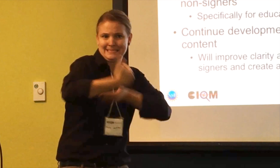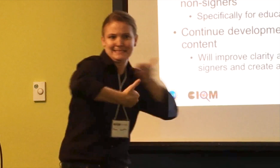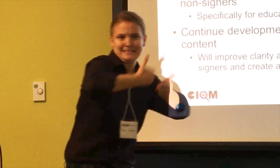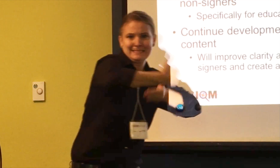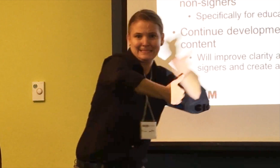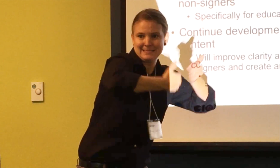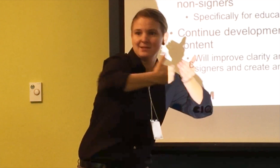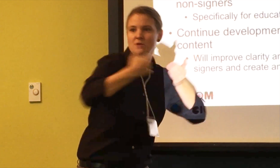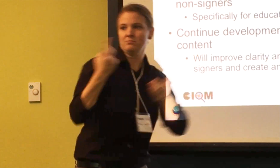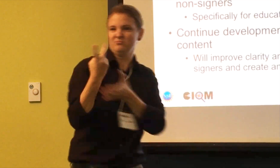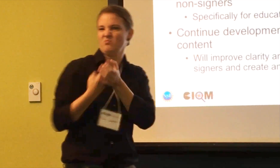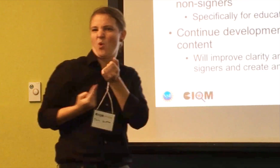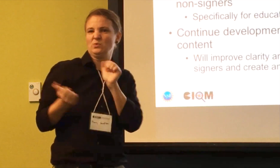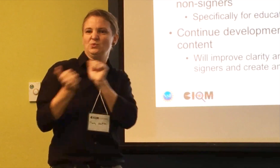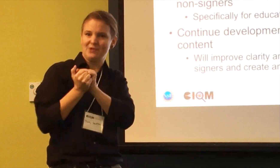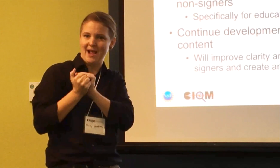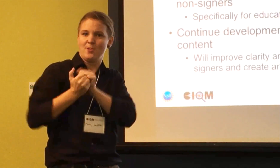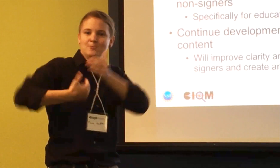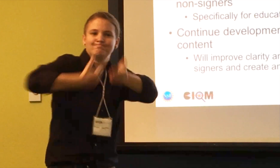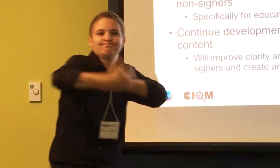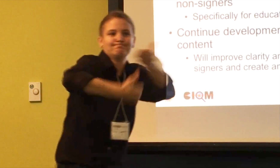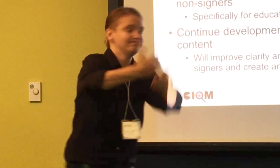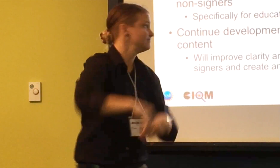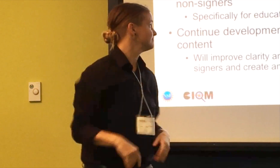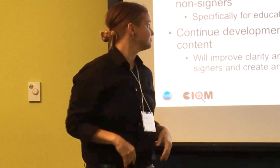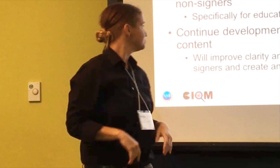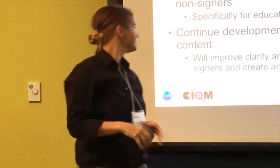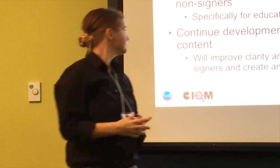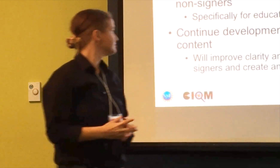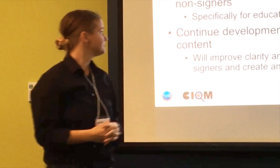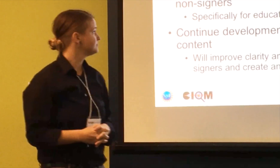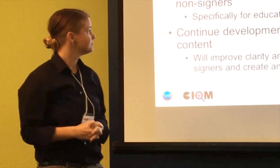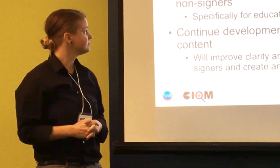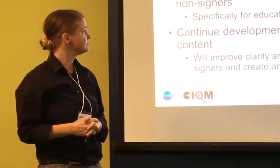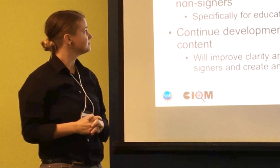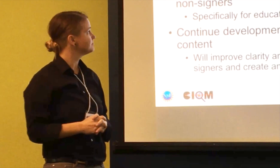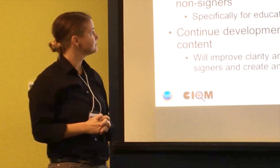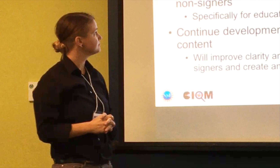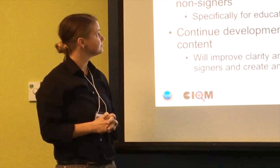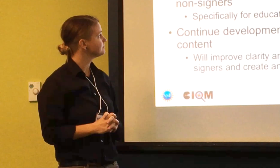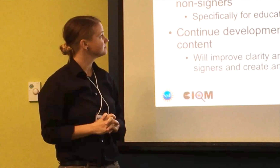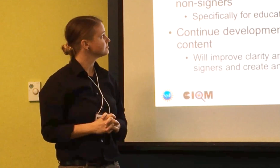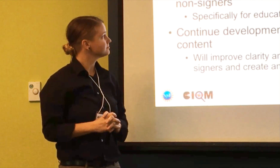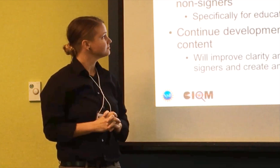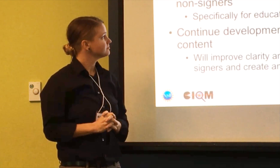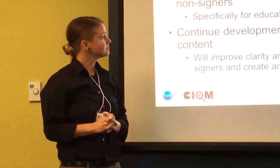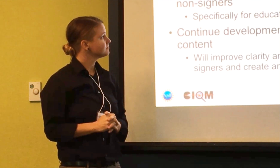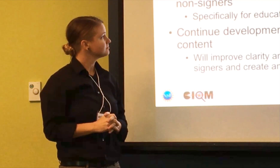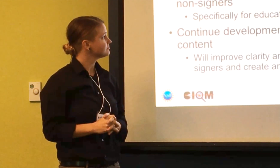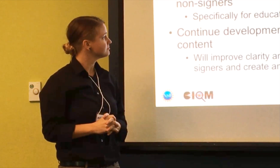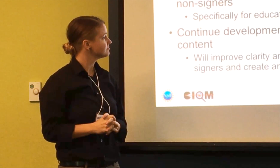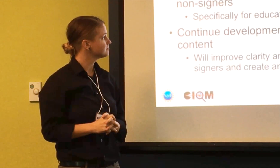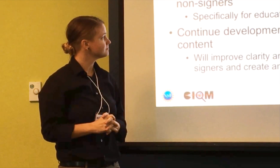broader scales, would ensure that the mechanisms are in place for those qualified